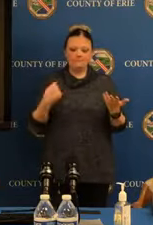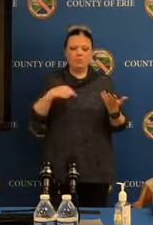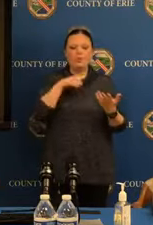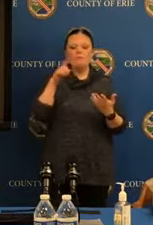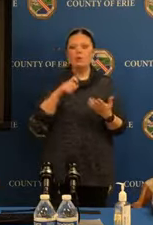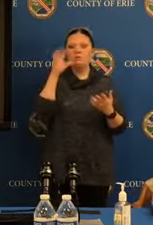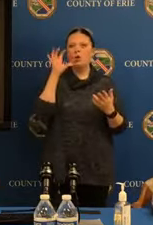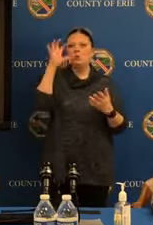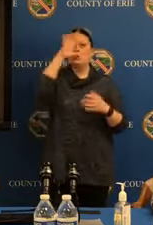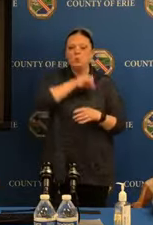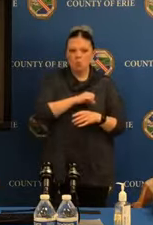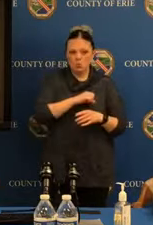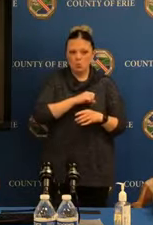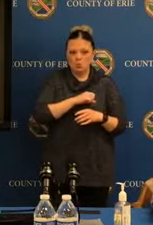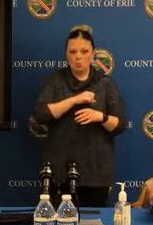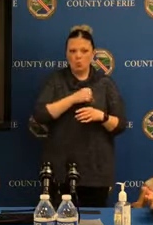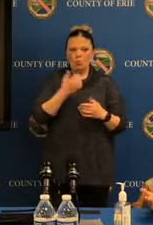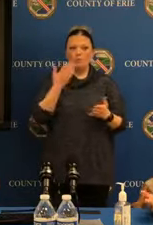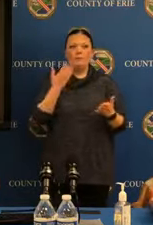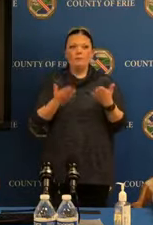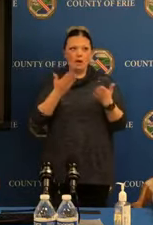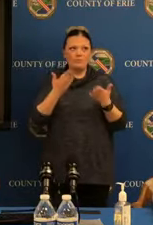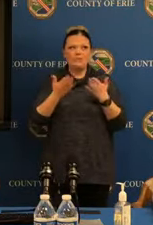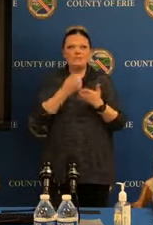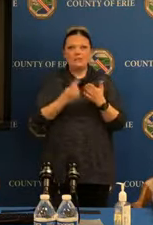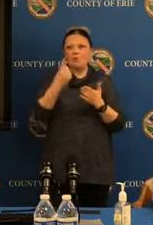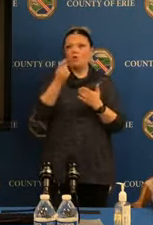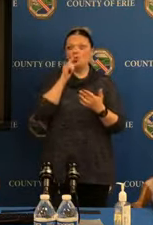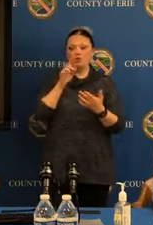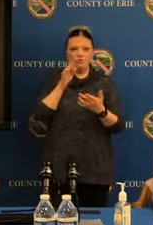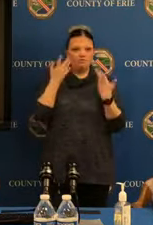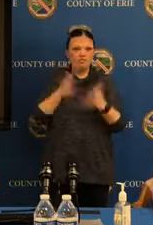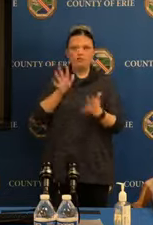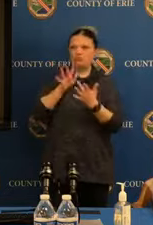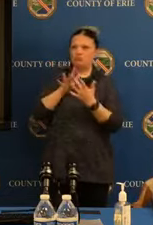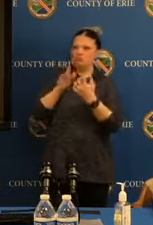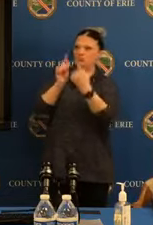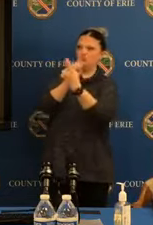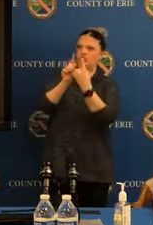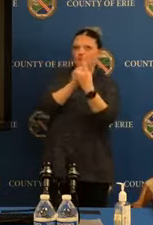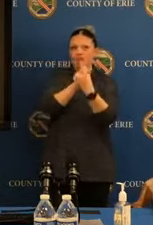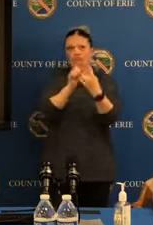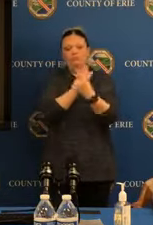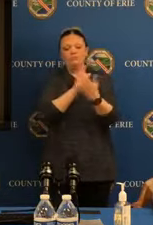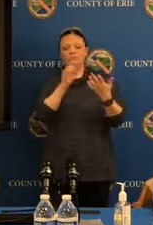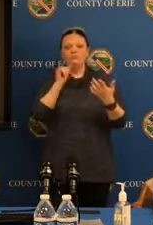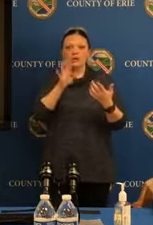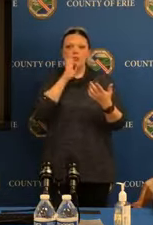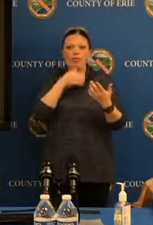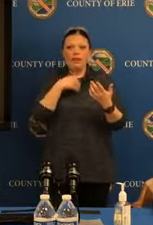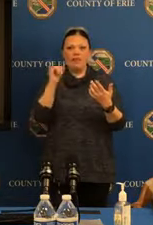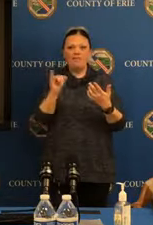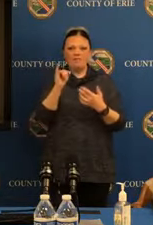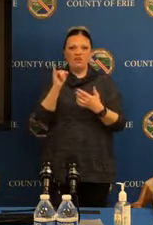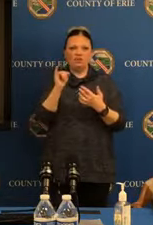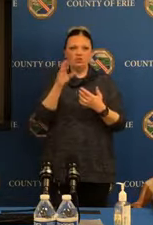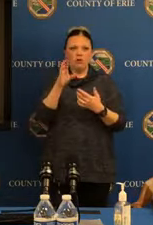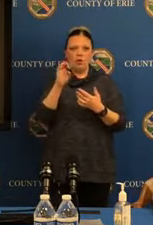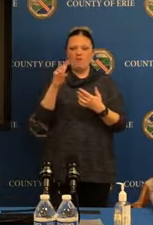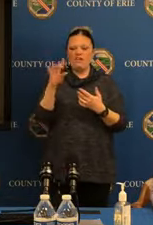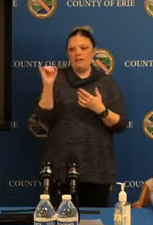assume that there's probably going to be somebody you come in contact with that is going to be infected with